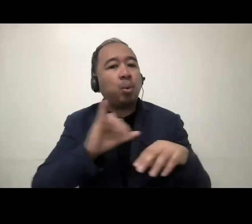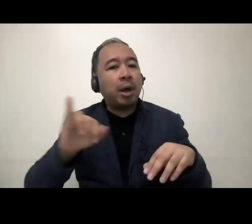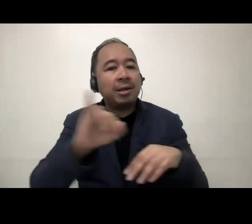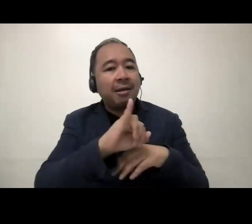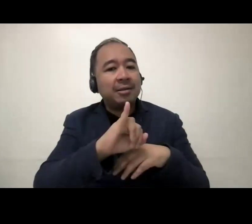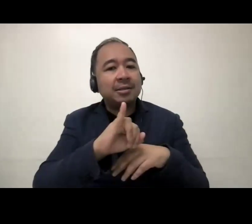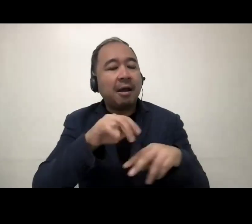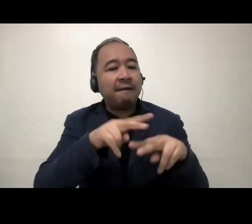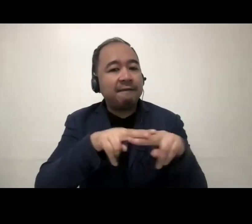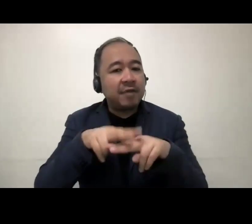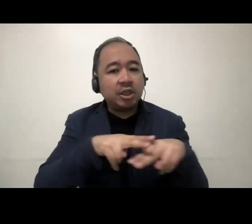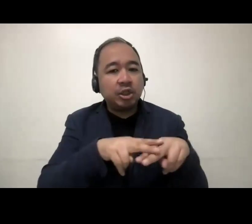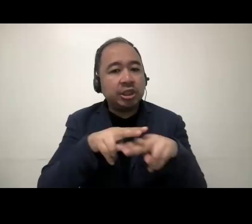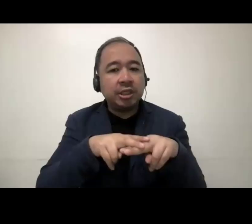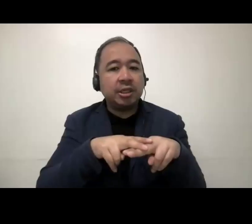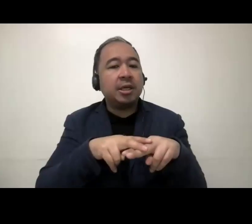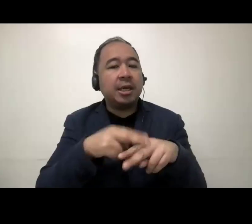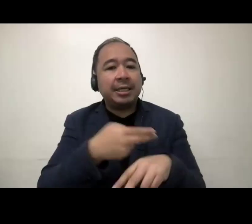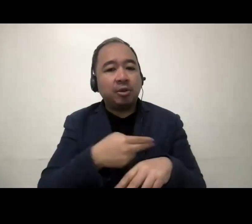Samoa, and Tonga. Llewellyn, over to you.